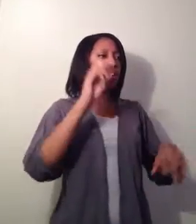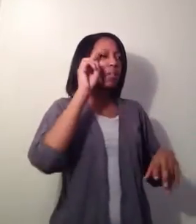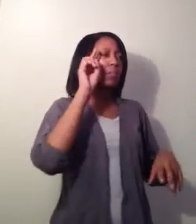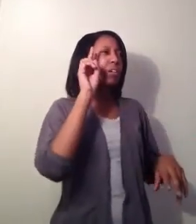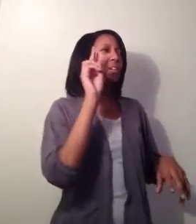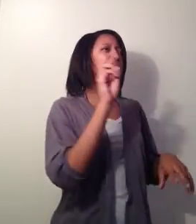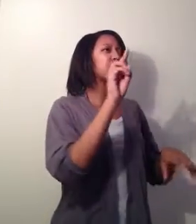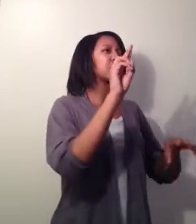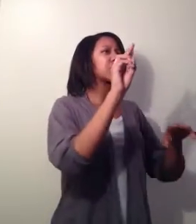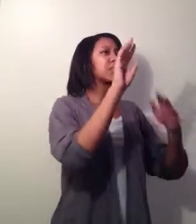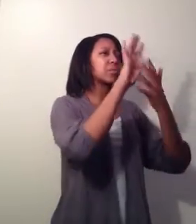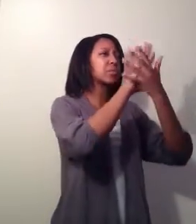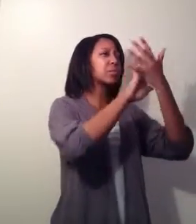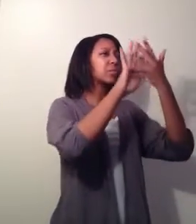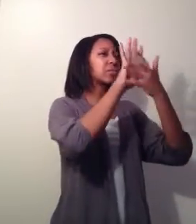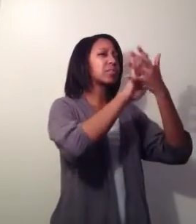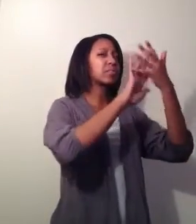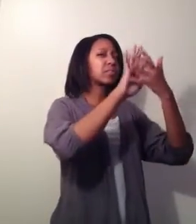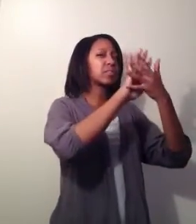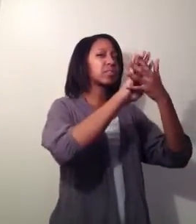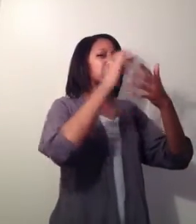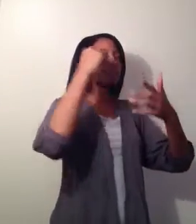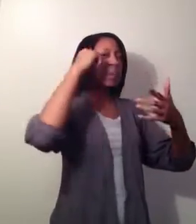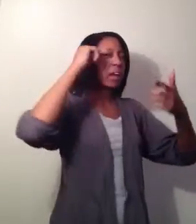was like a migraine,